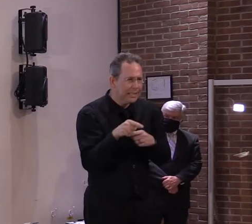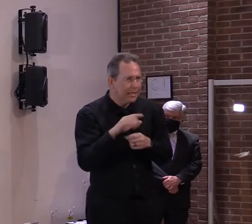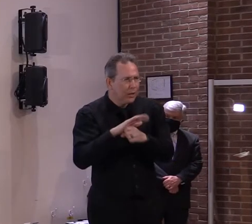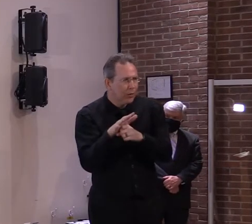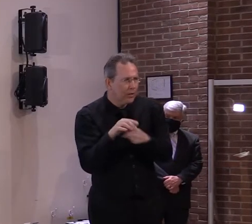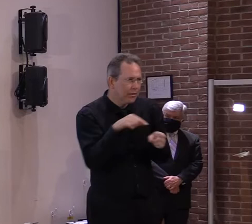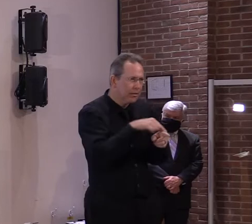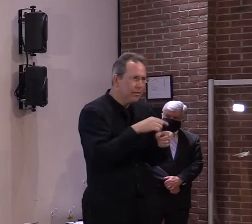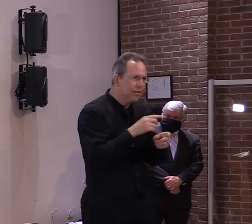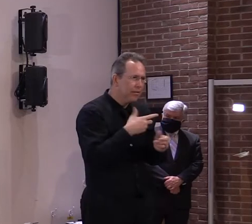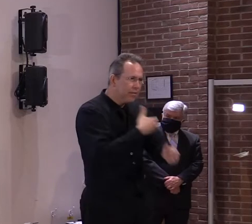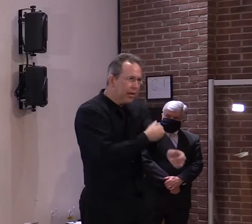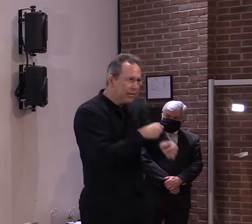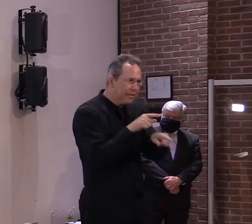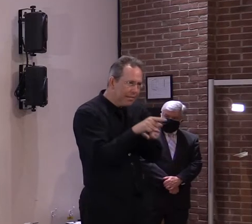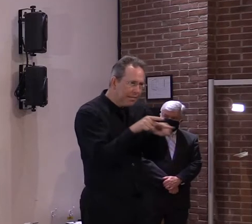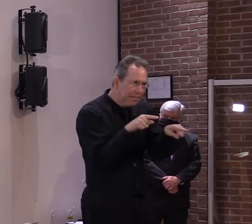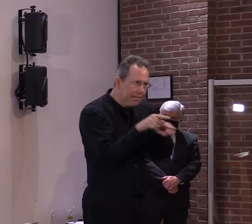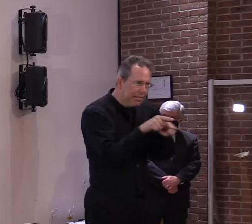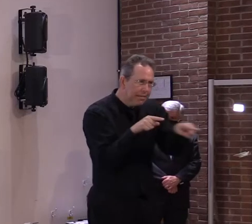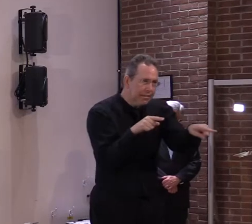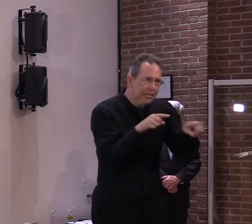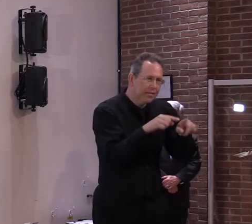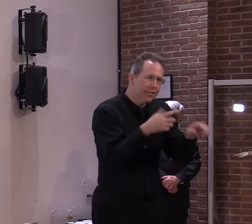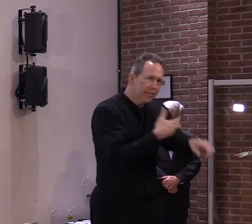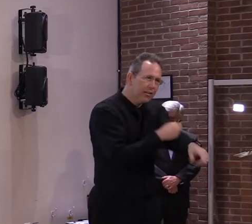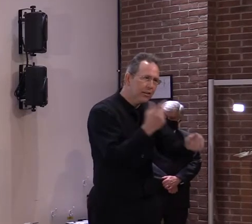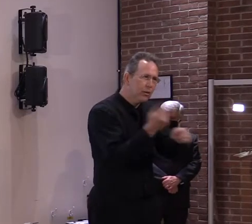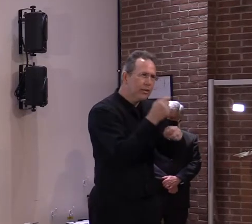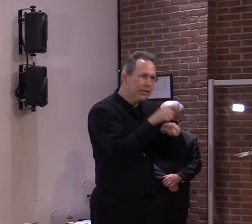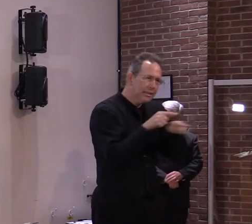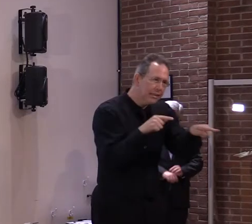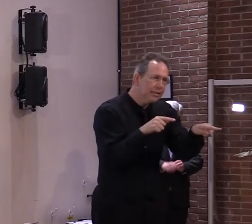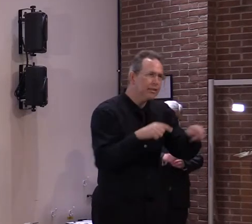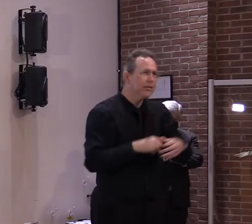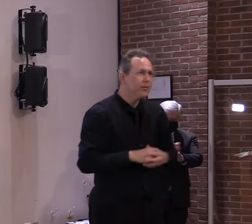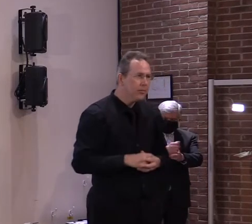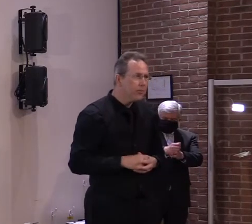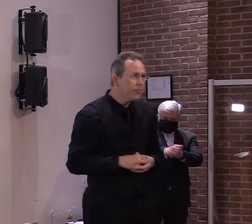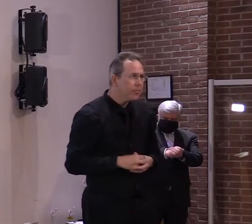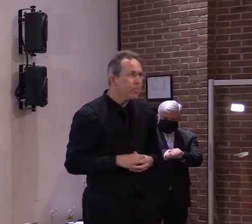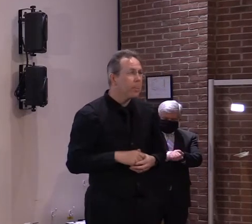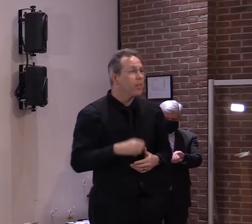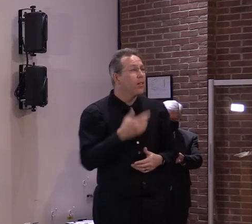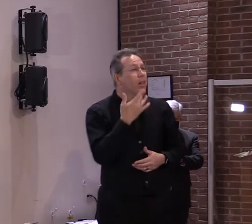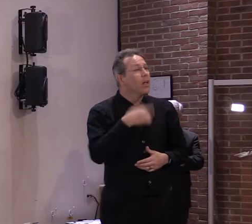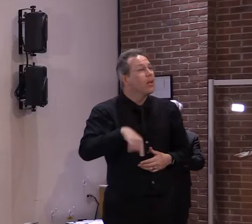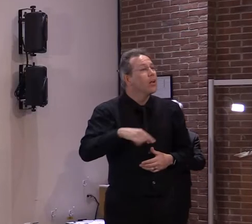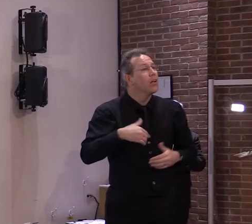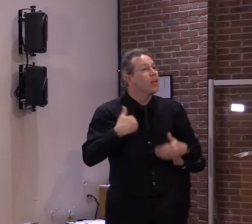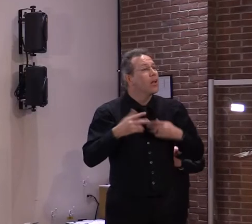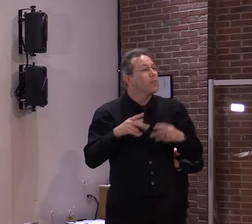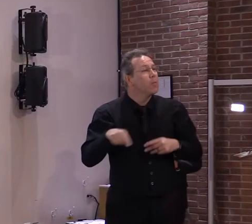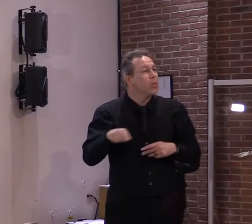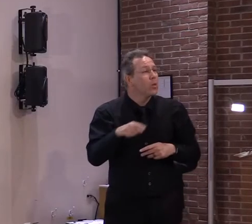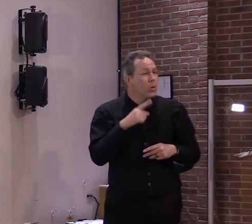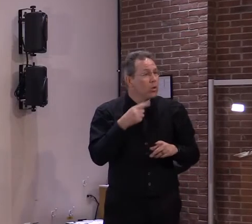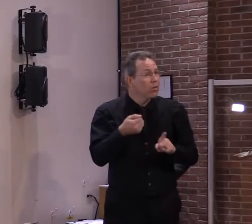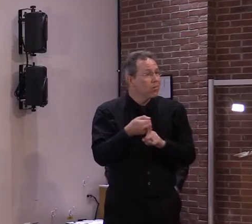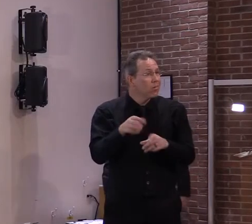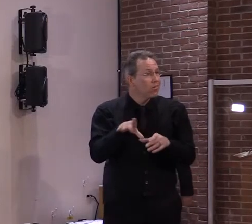of harm in the predominantly younger group. You know, 50% of our cases are under age